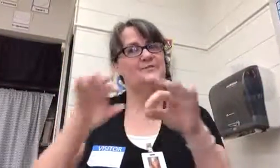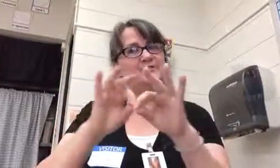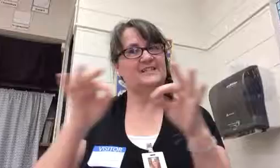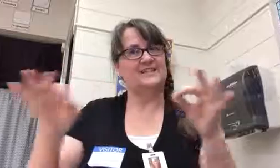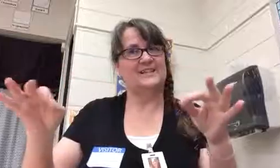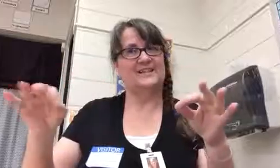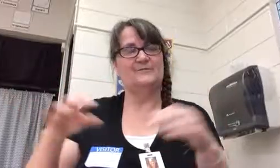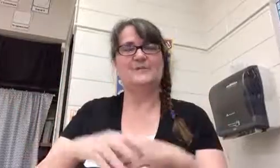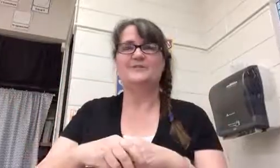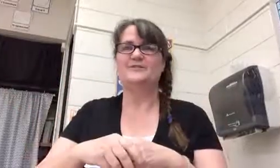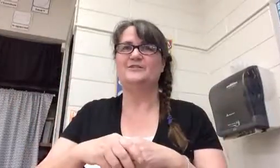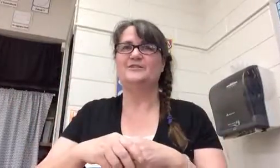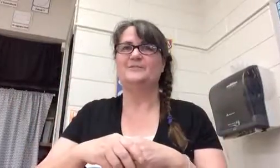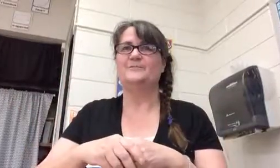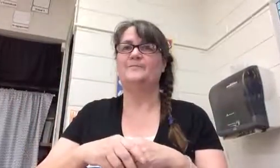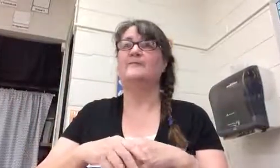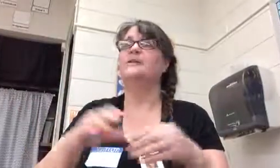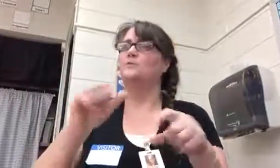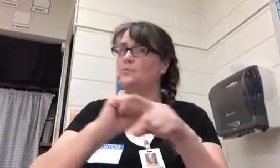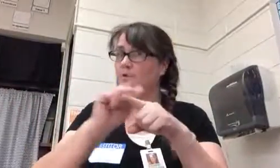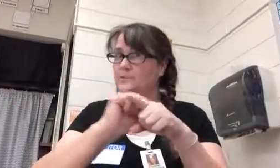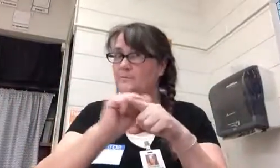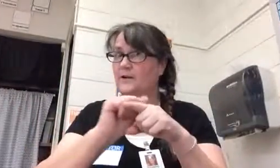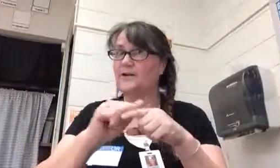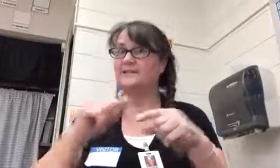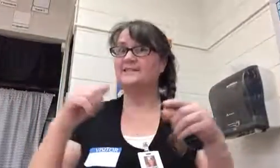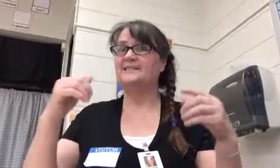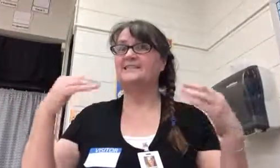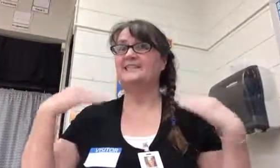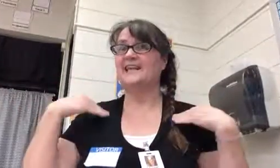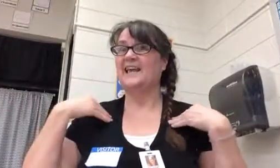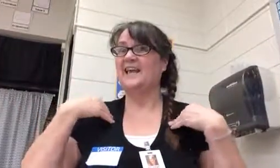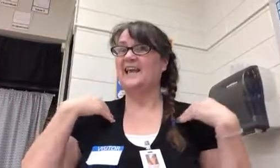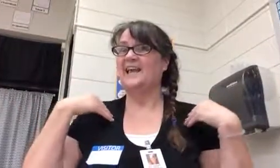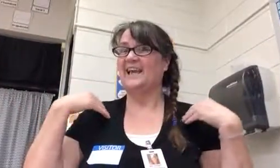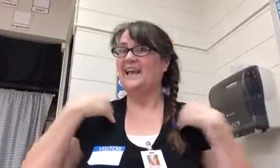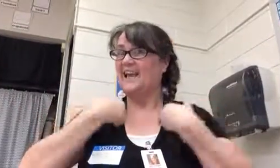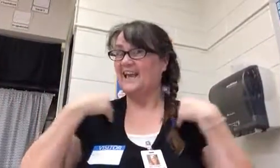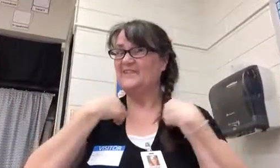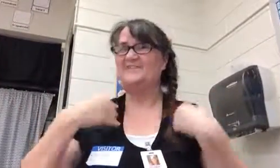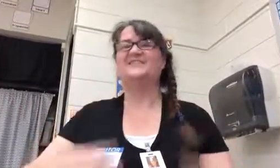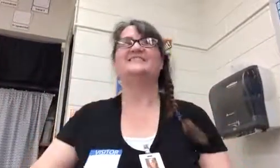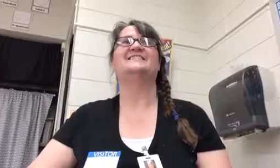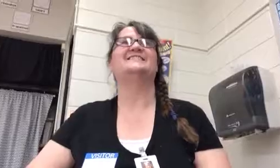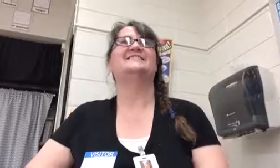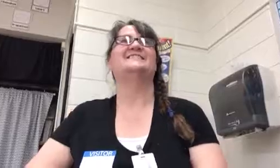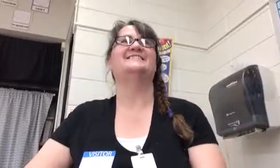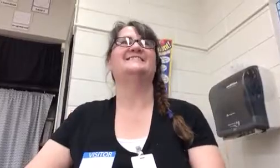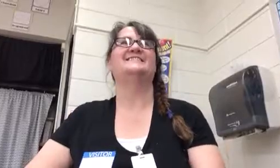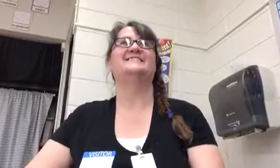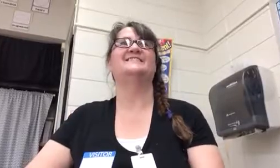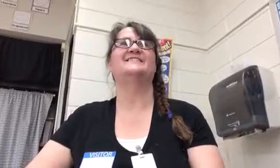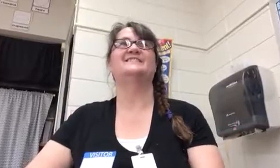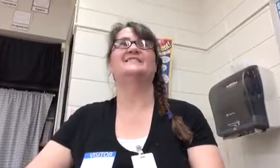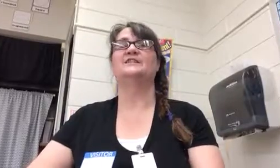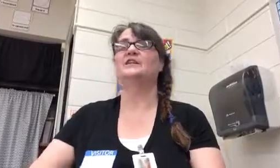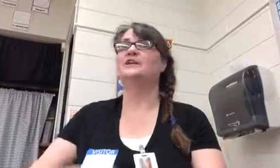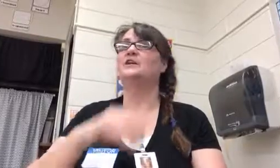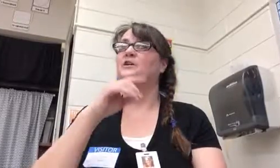done animals in a while. All right. I'll say your name. You give me an animal. And then if you know the sign, you sign